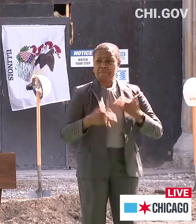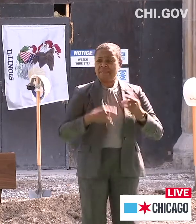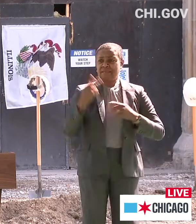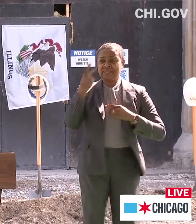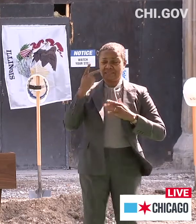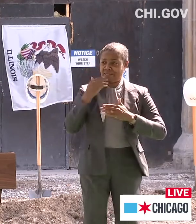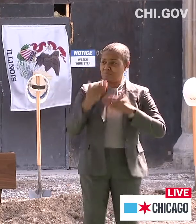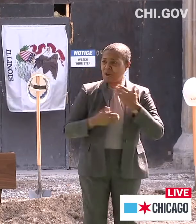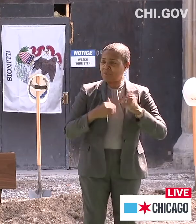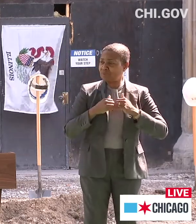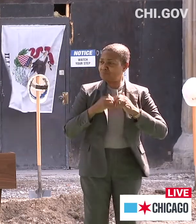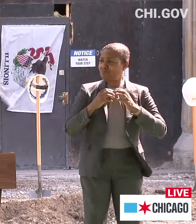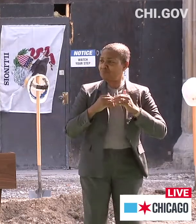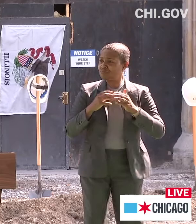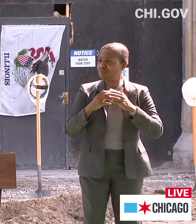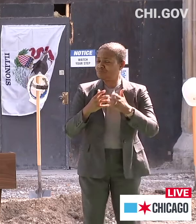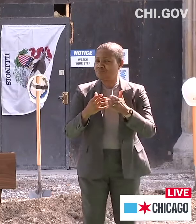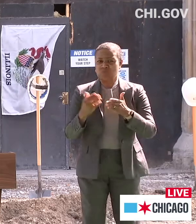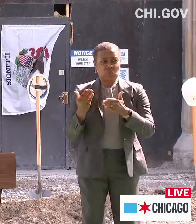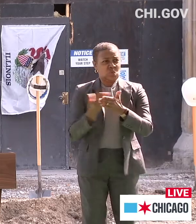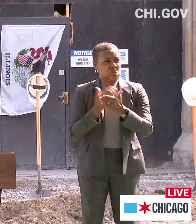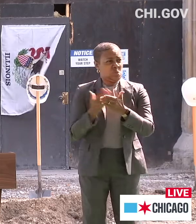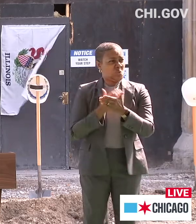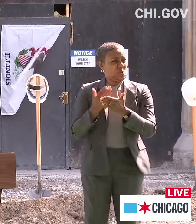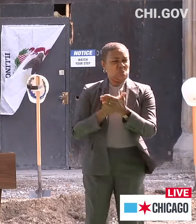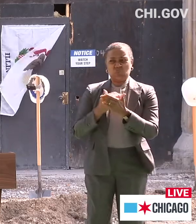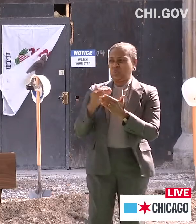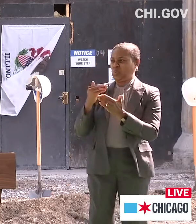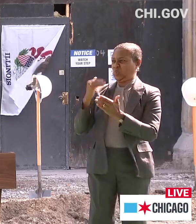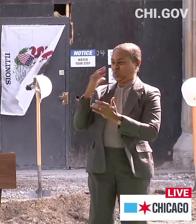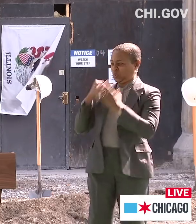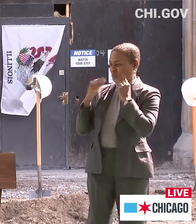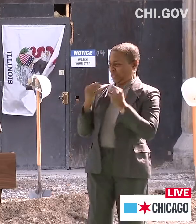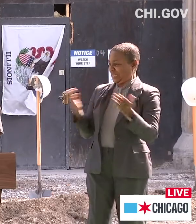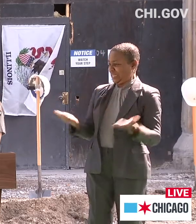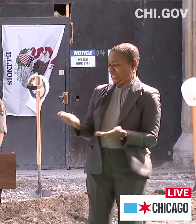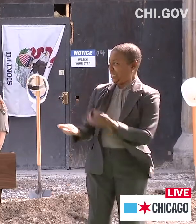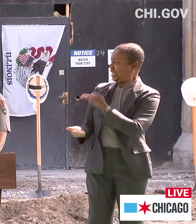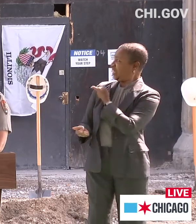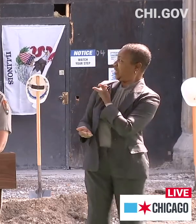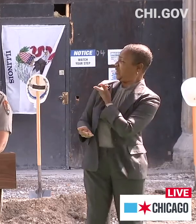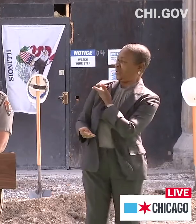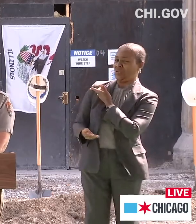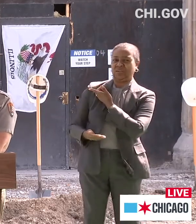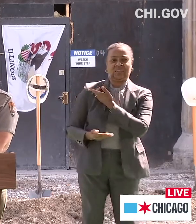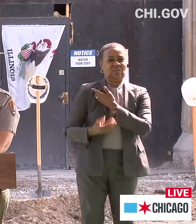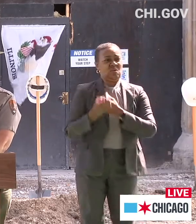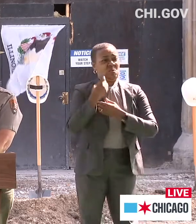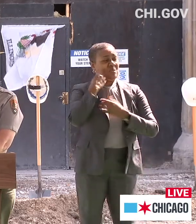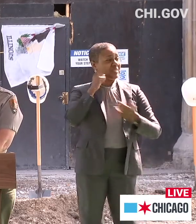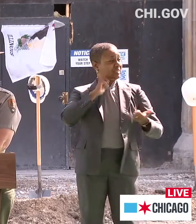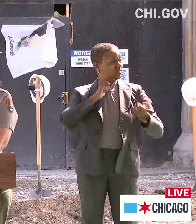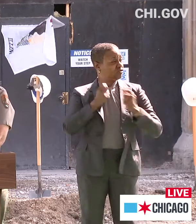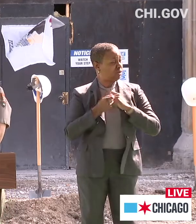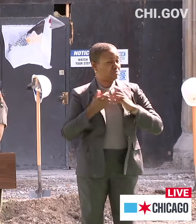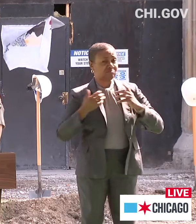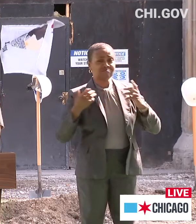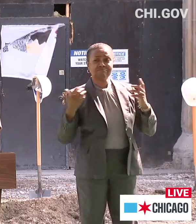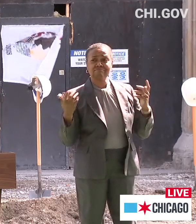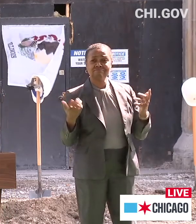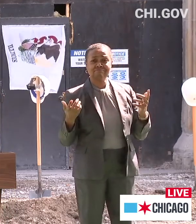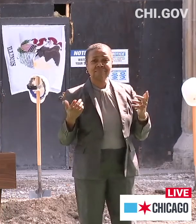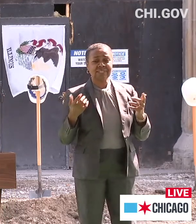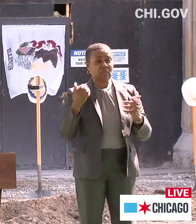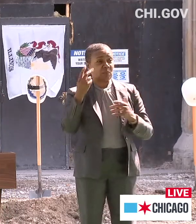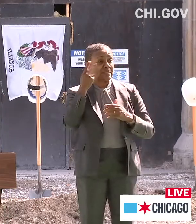their progress here as they breathe new life into this clock tower behind us. And one of the most recent changes that is